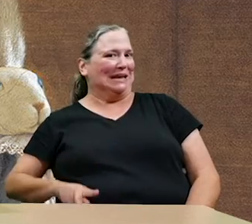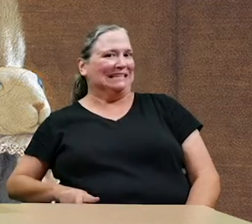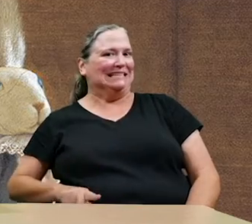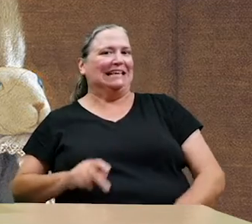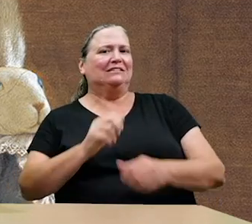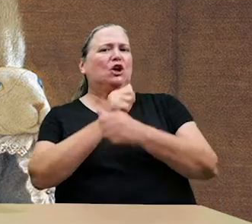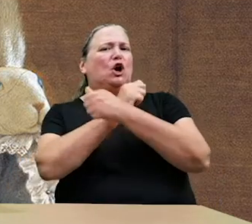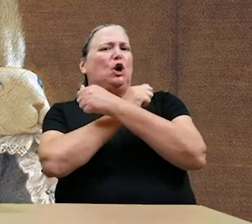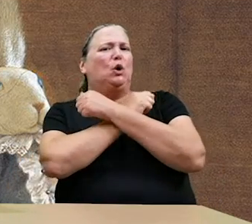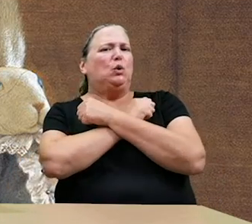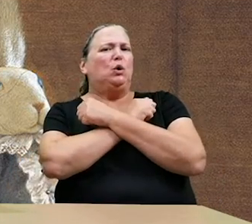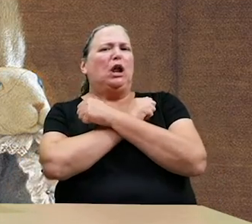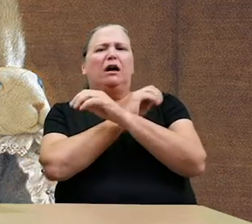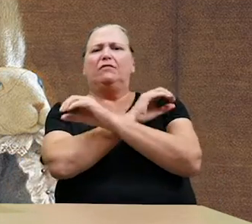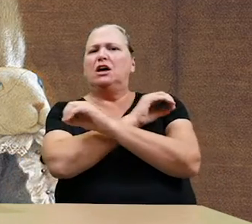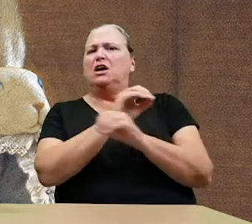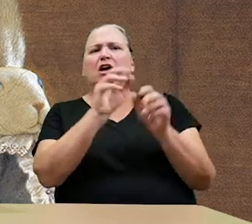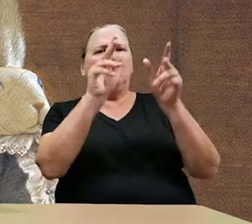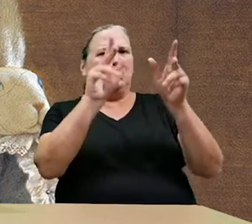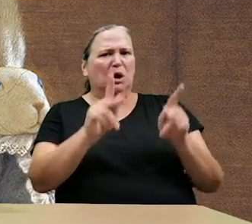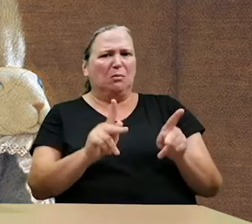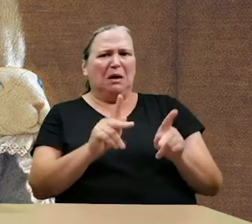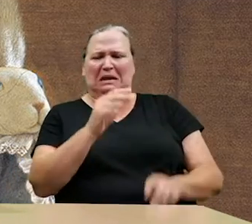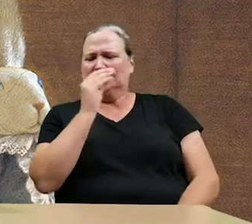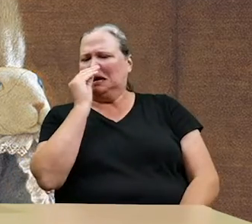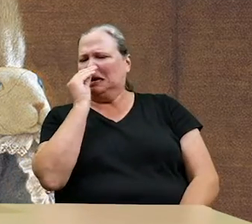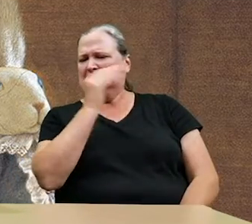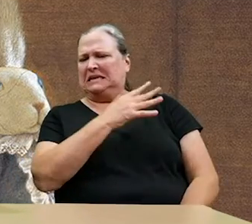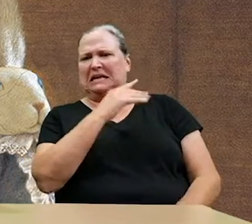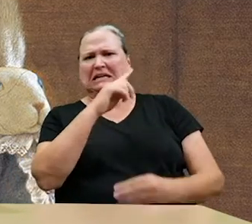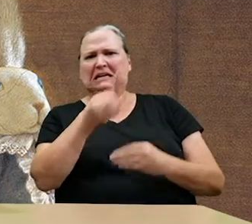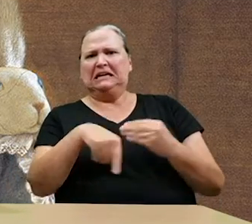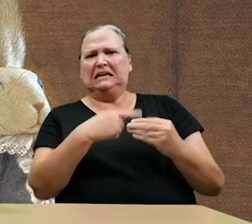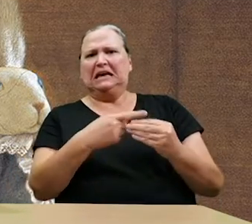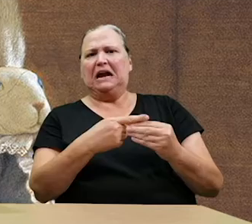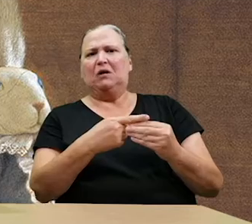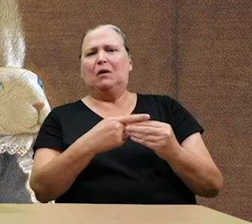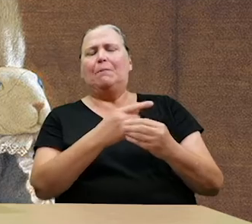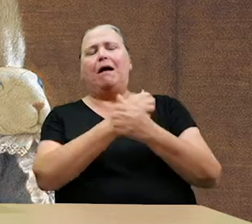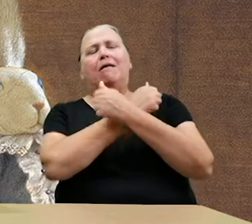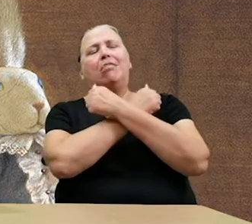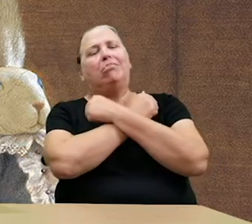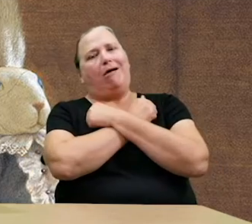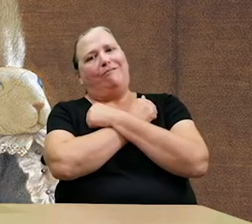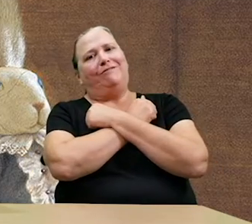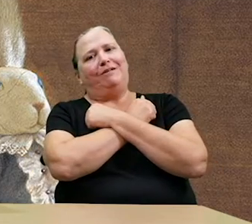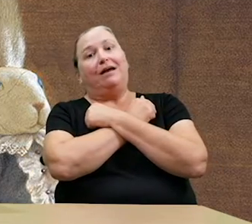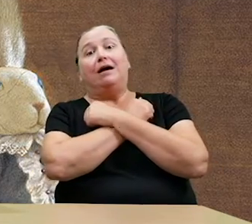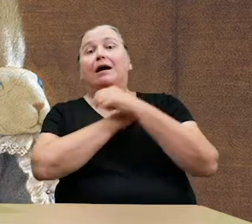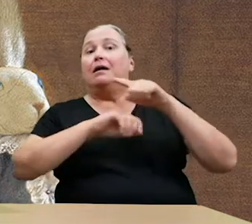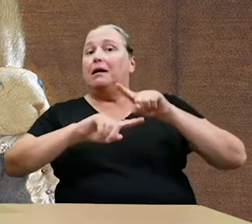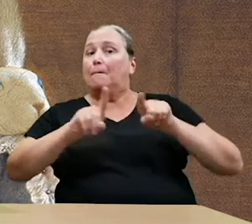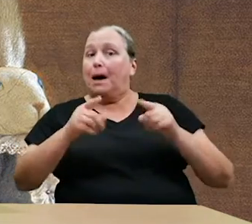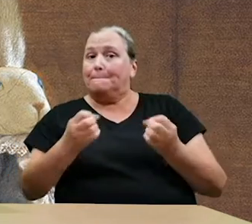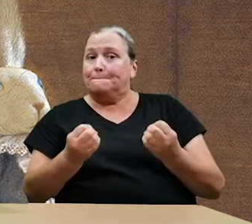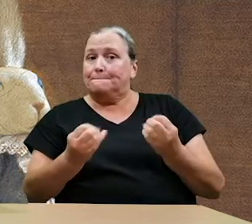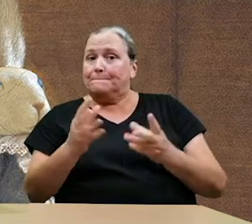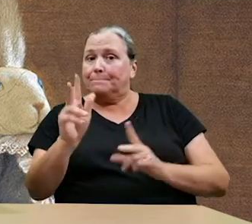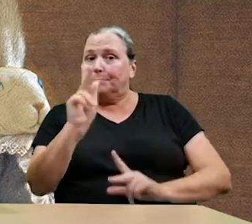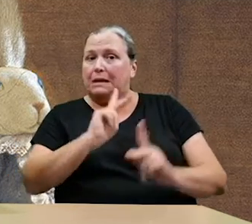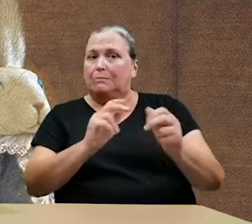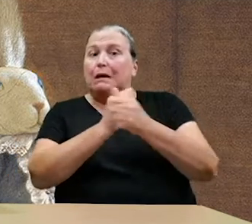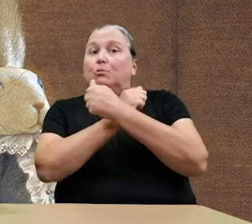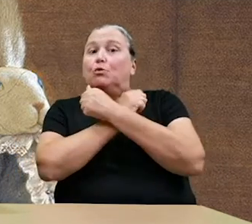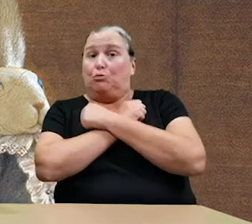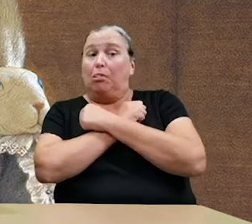one and cared nothing for love, even though there were many who loved her. At